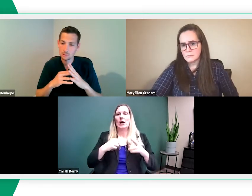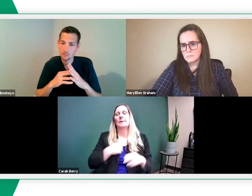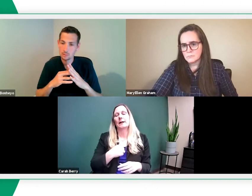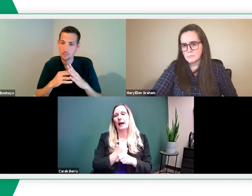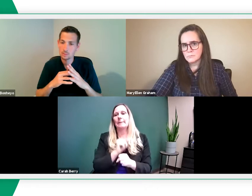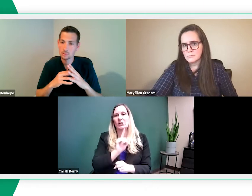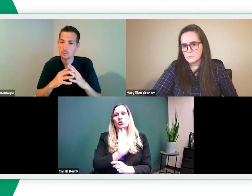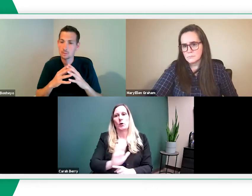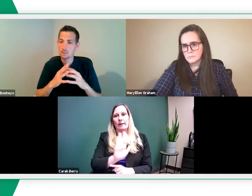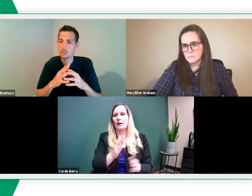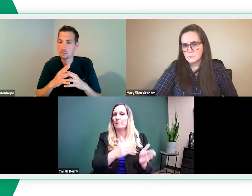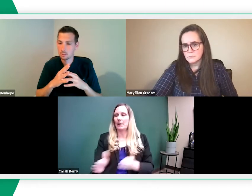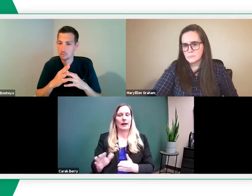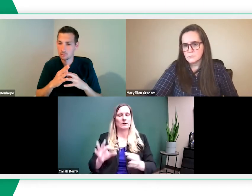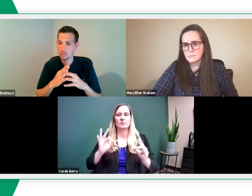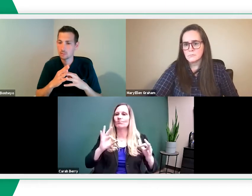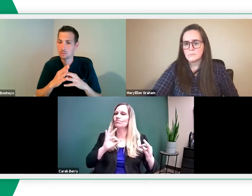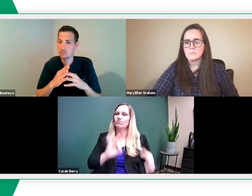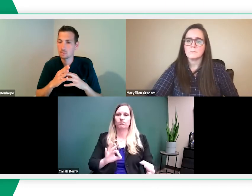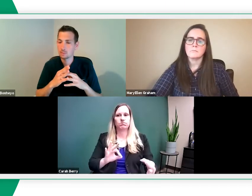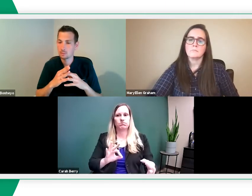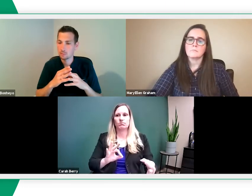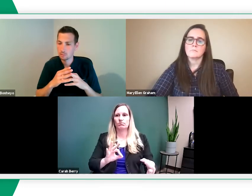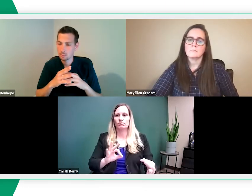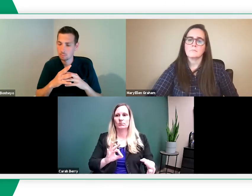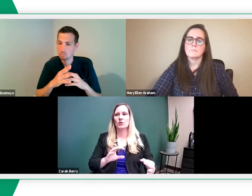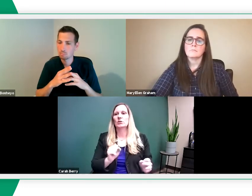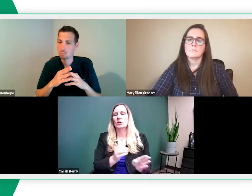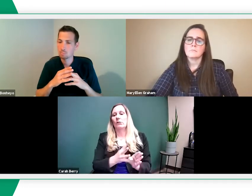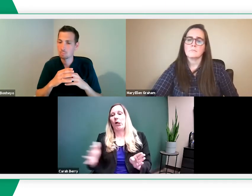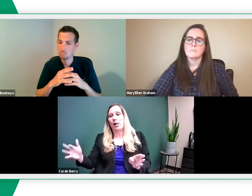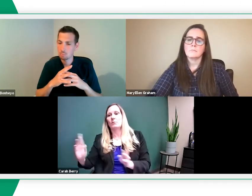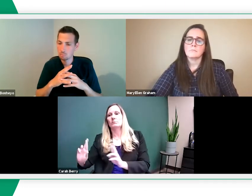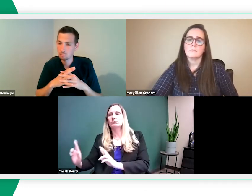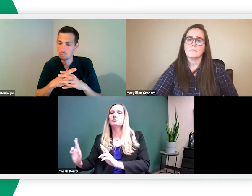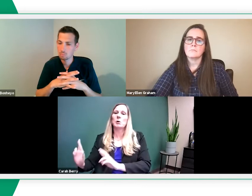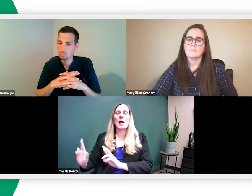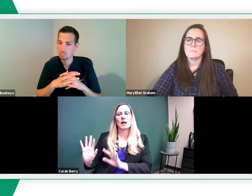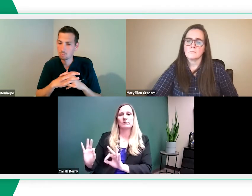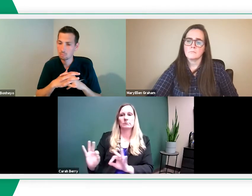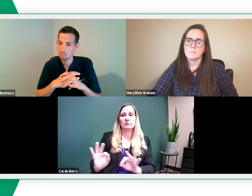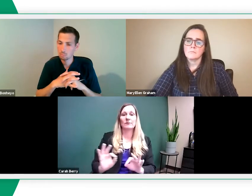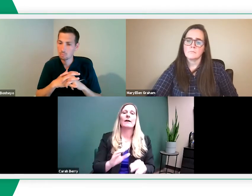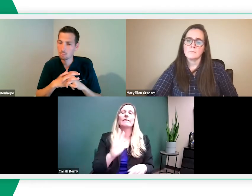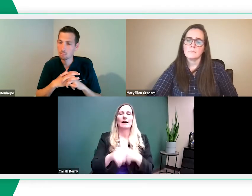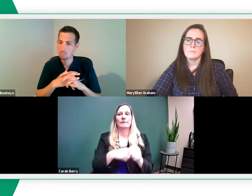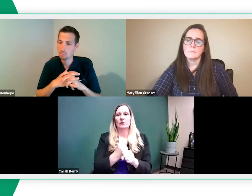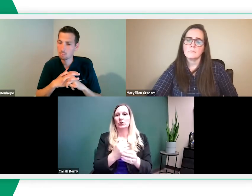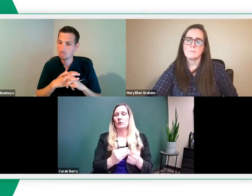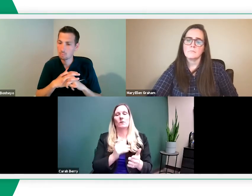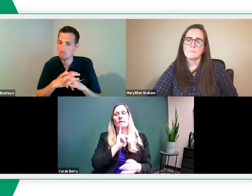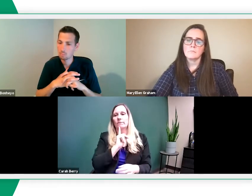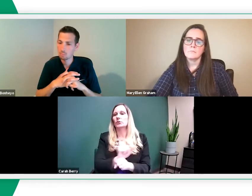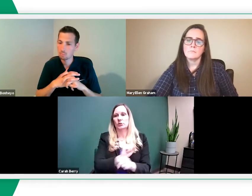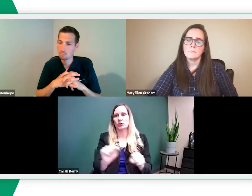It's, you want to start talking about this at least 5 years before you retire. That would be the best bet if you haven't done anything before. So that